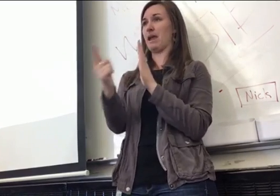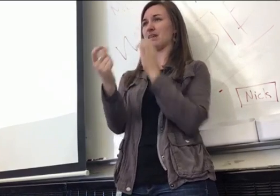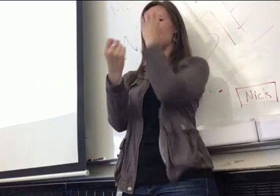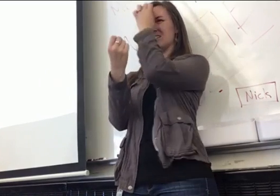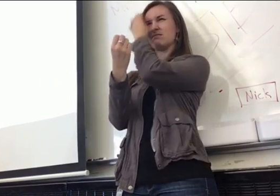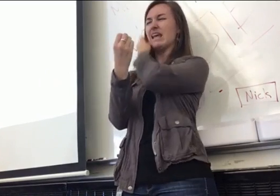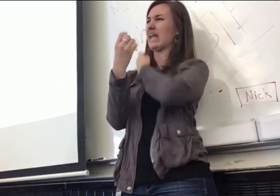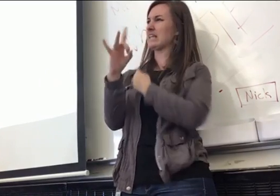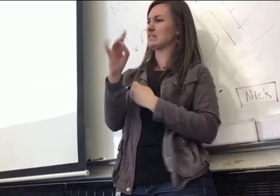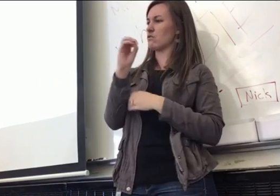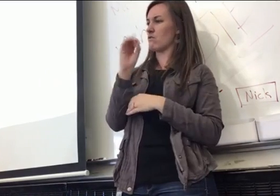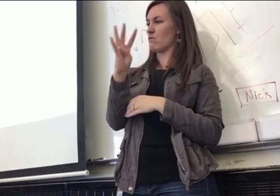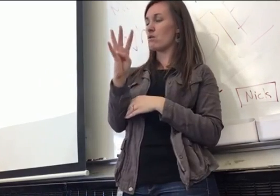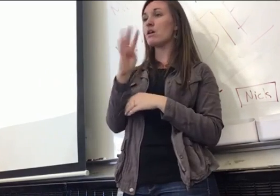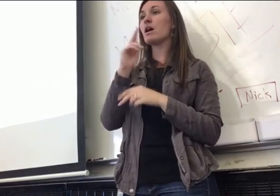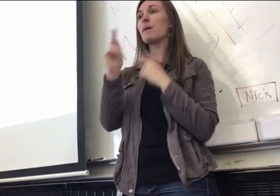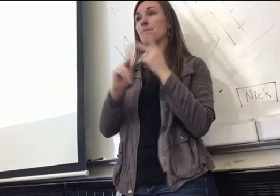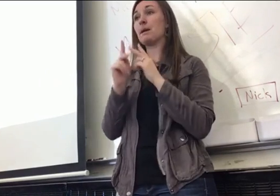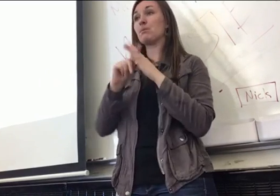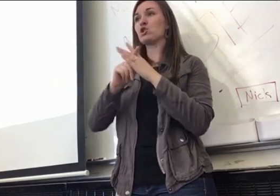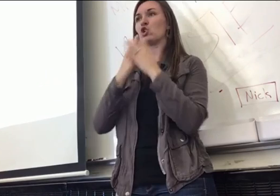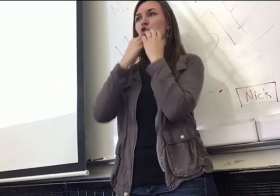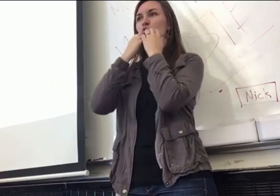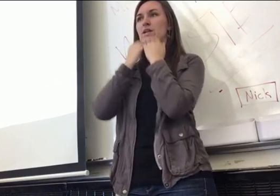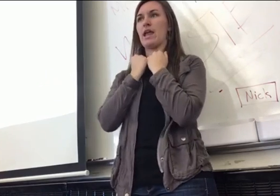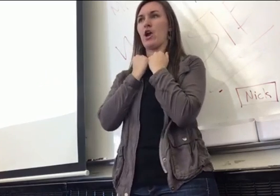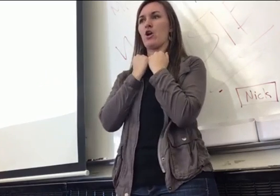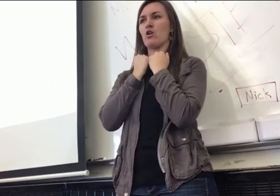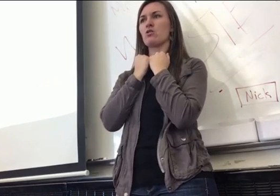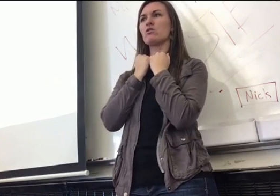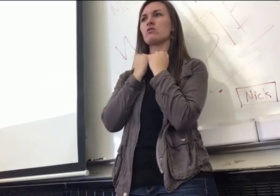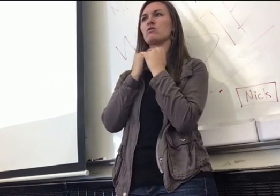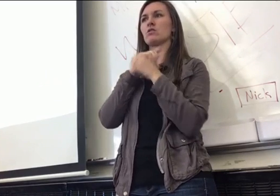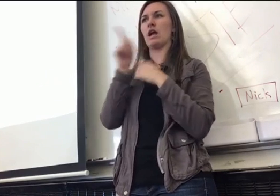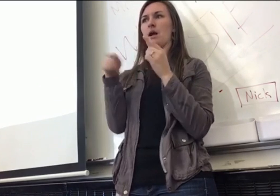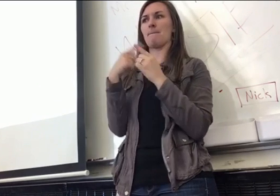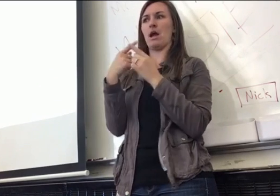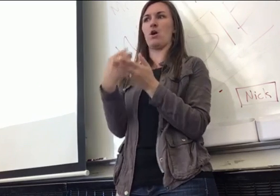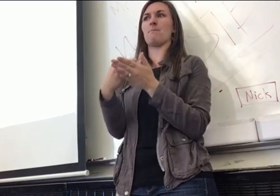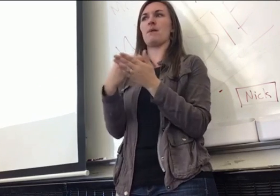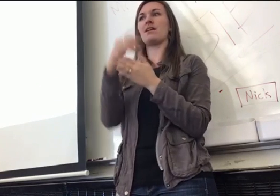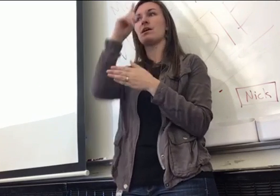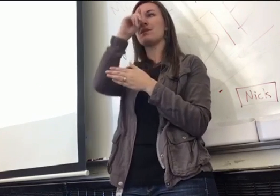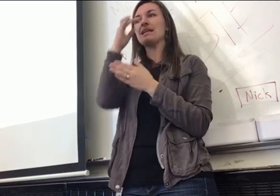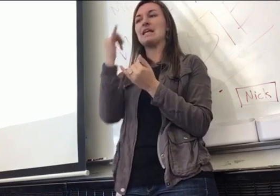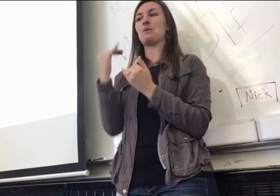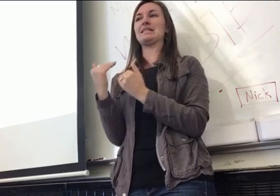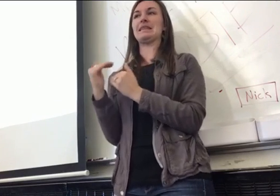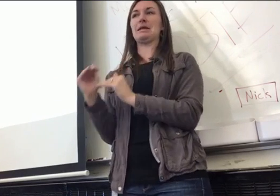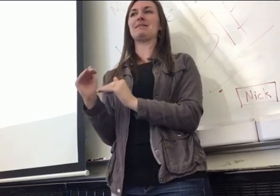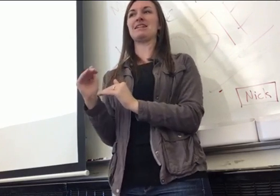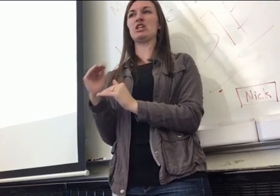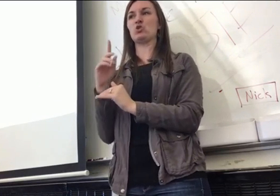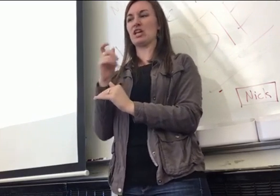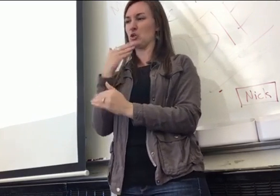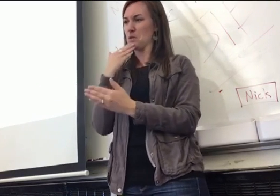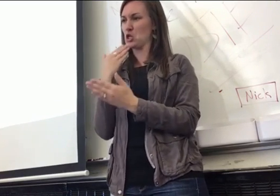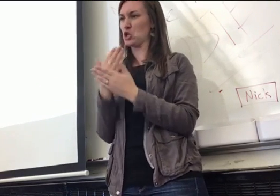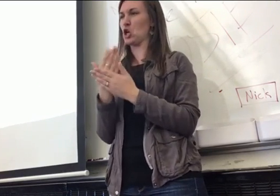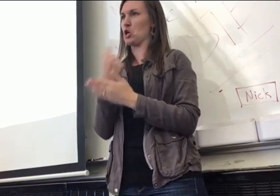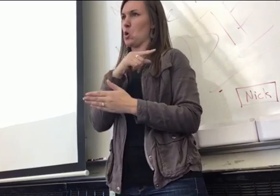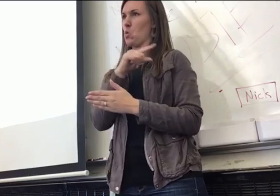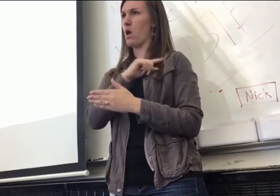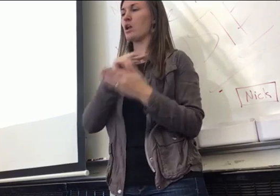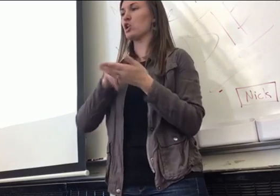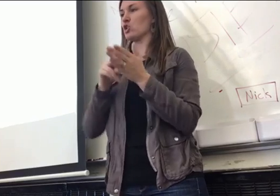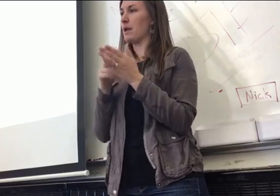begin to care more because now there's a limited supply. So that limited supply has to be really good quality. So then they're going to start